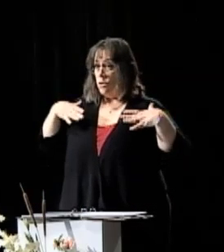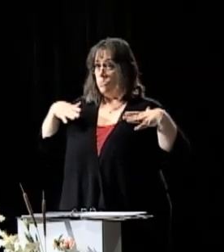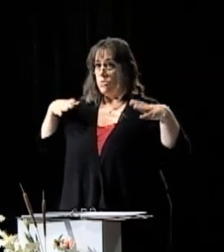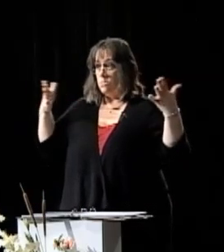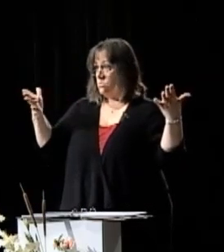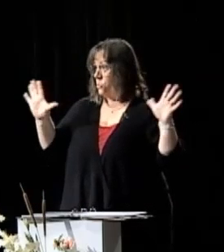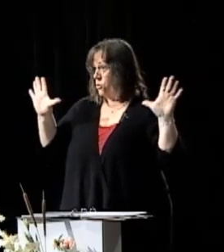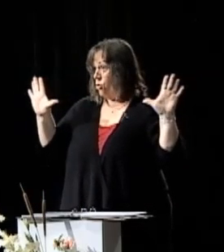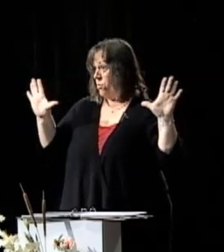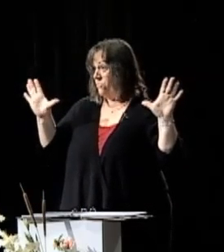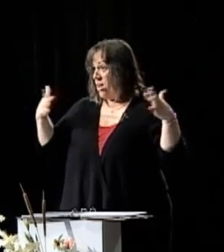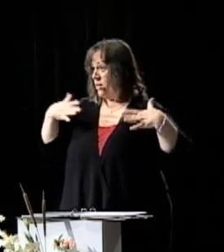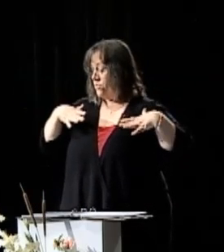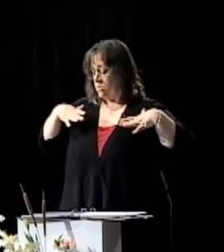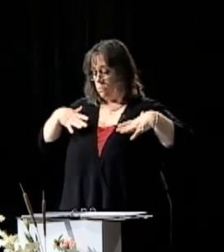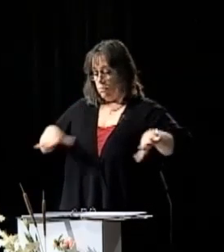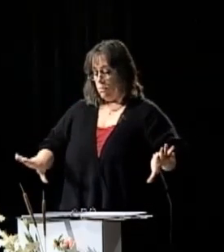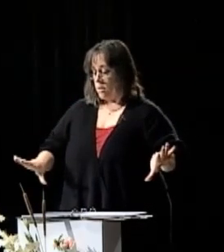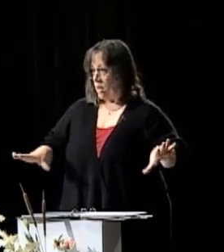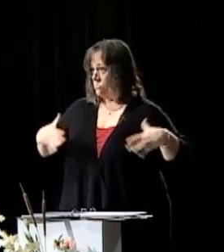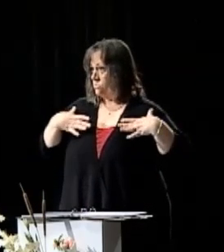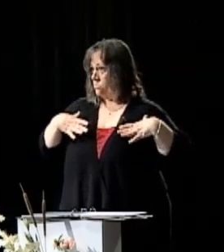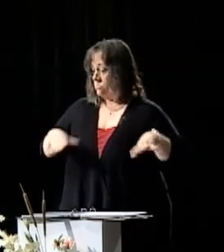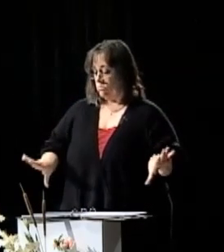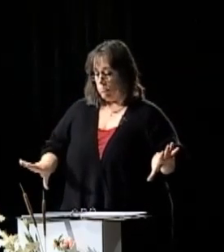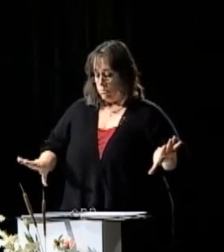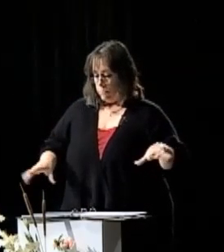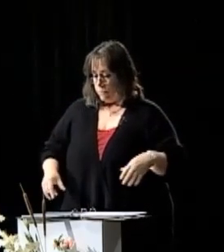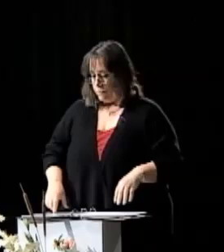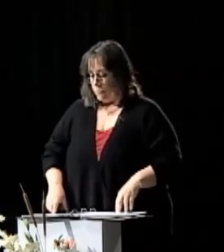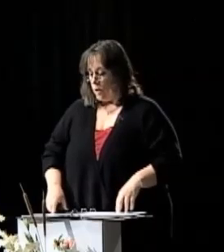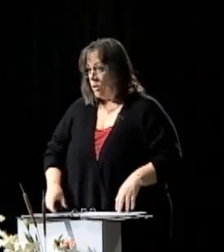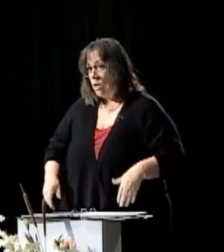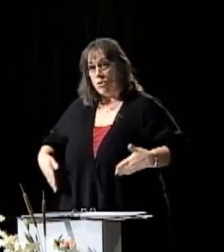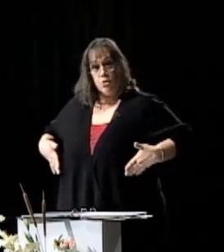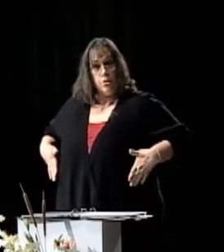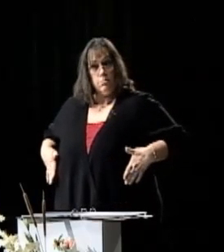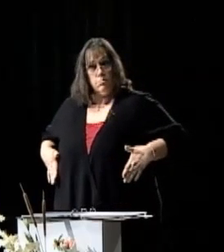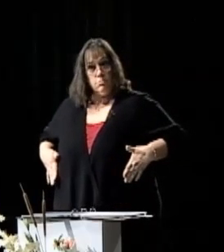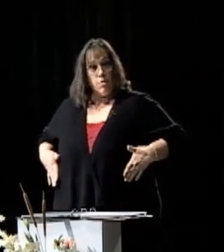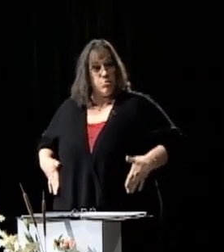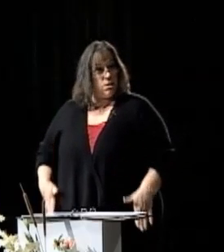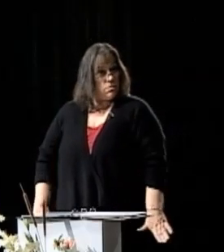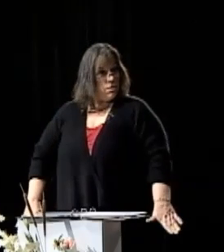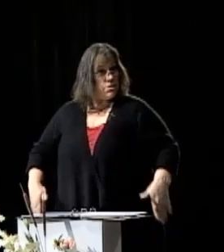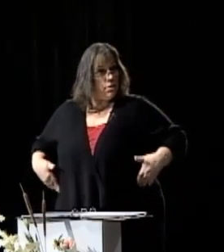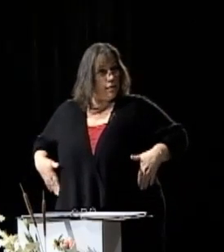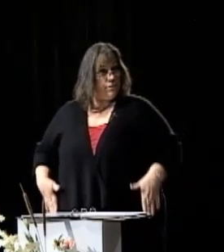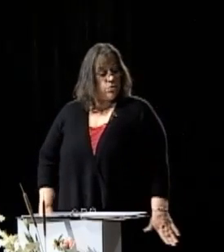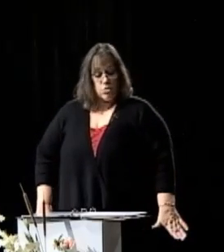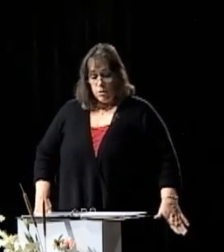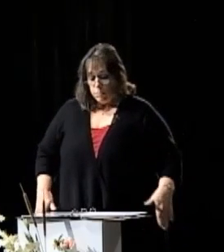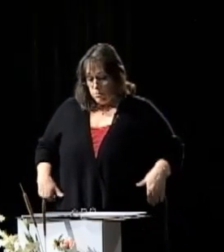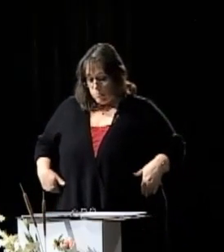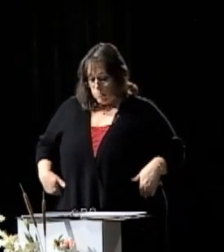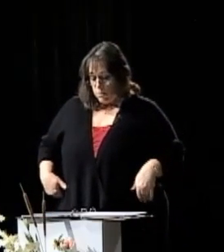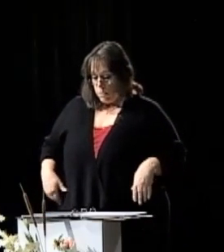Closed, your open fives, down. A skirt represents just the length of the skirt.